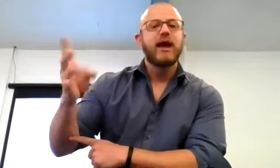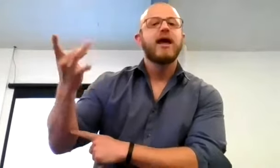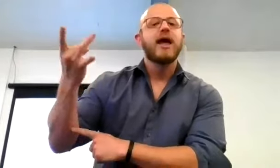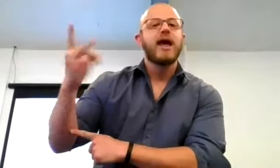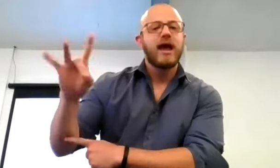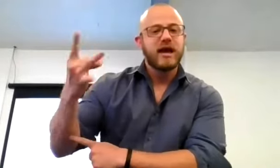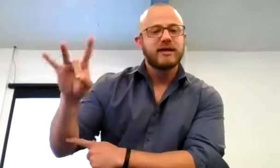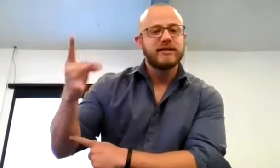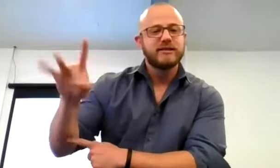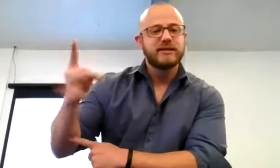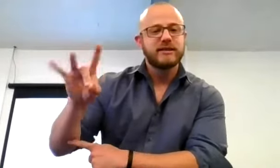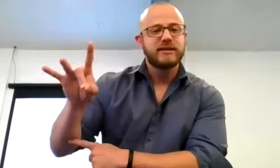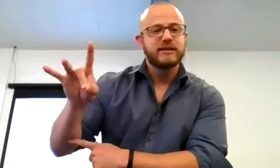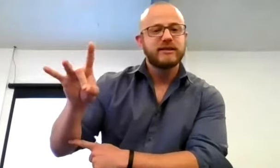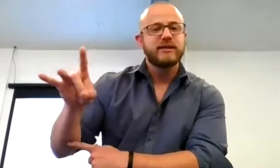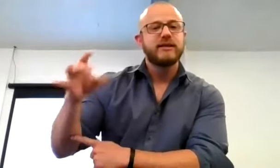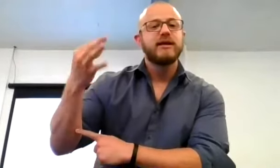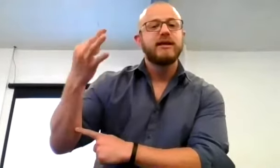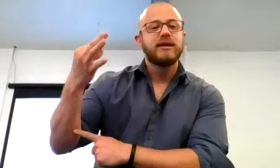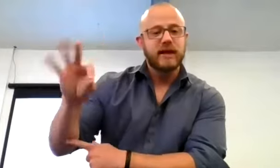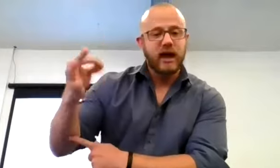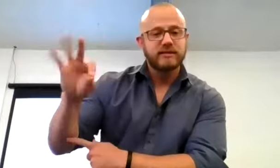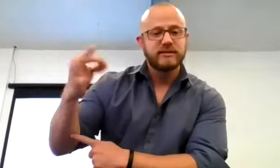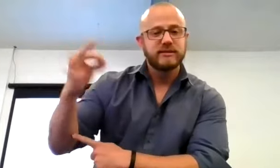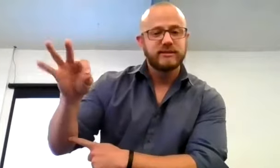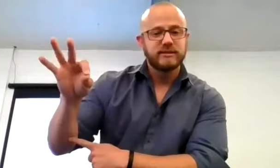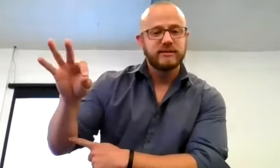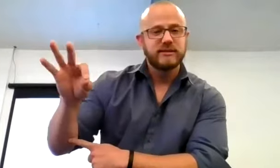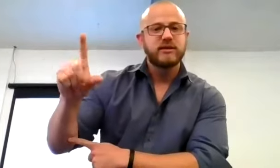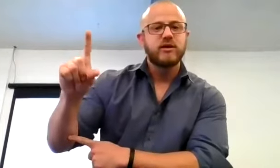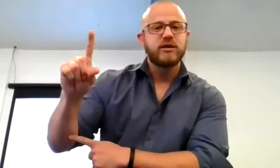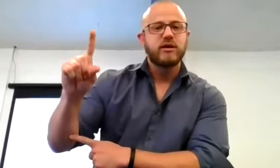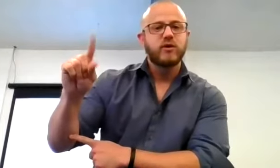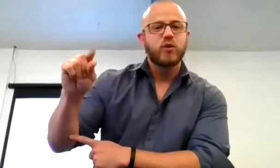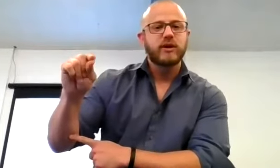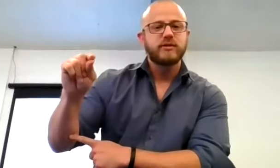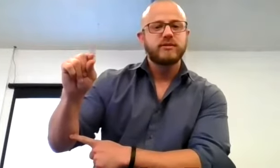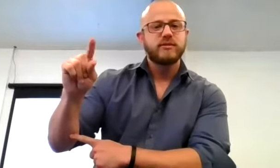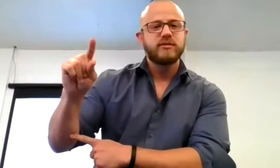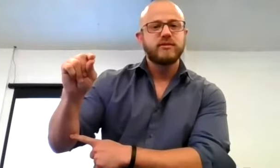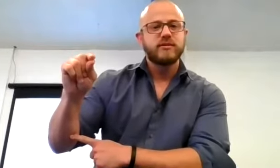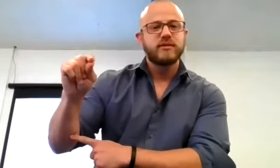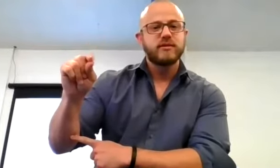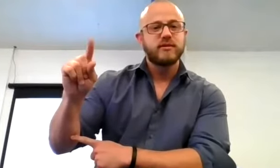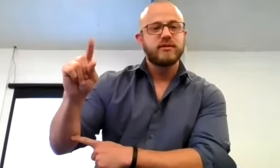17, shaking it. 18, you're walking off, up your fingers. 19 and